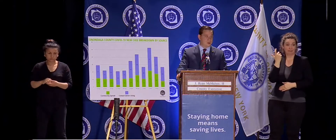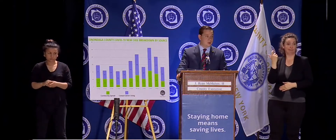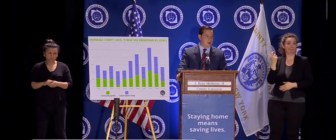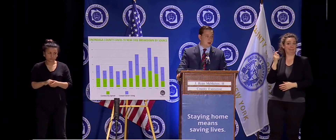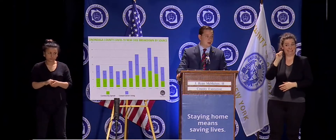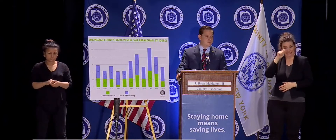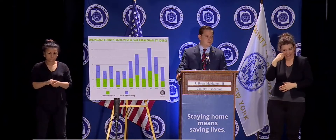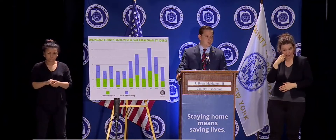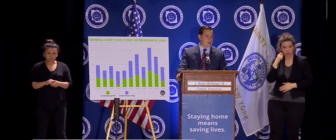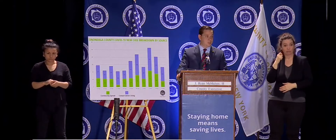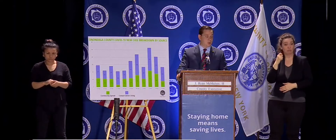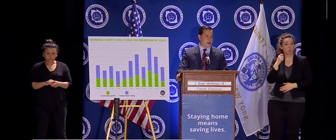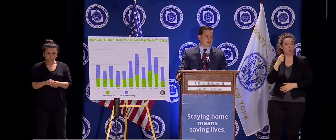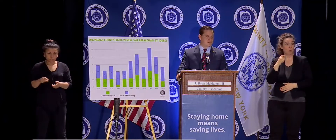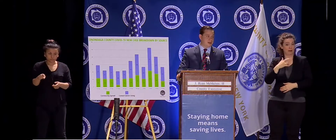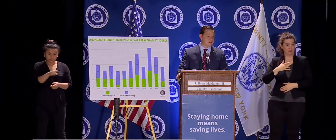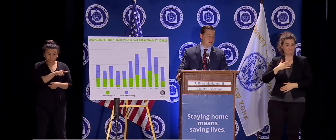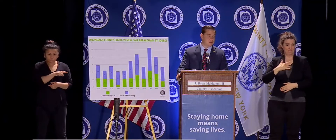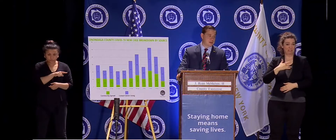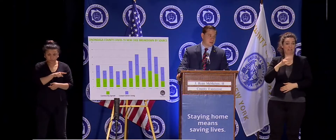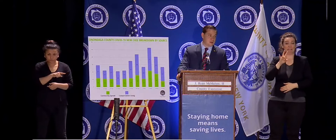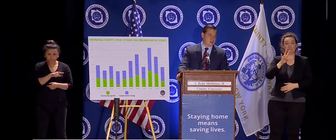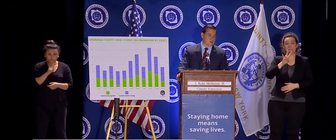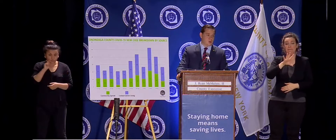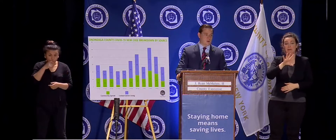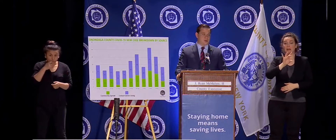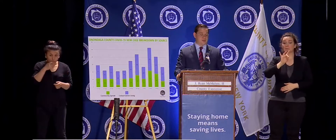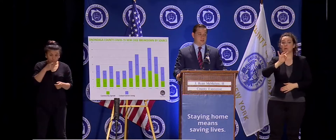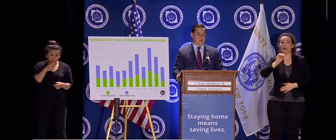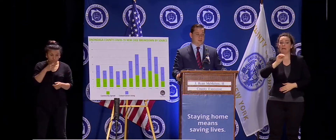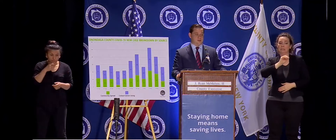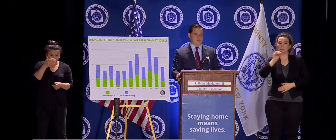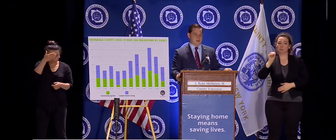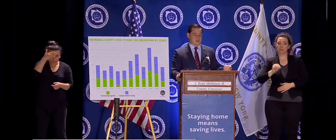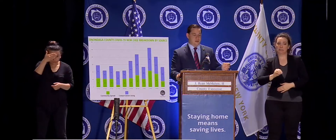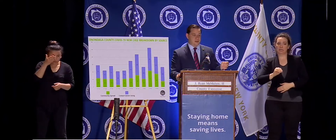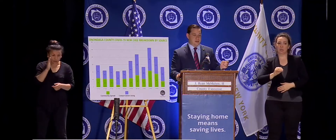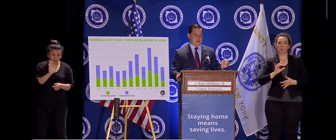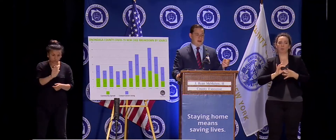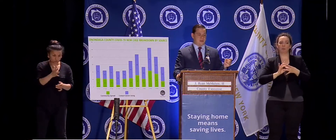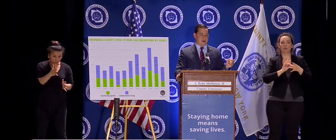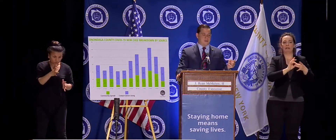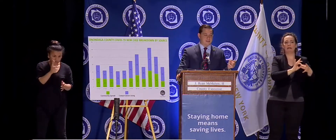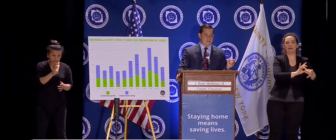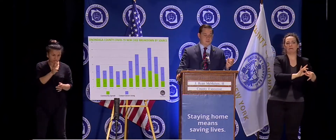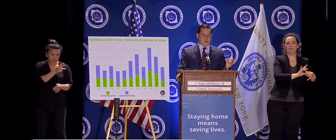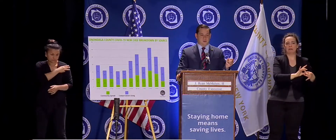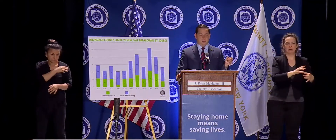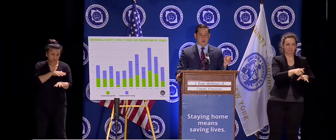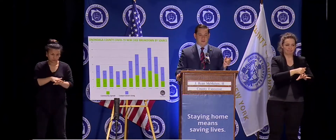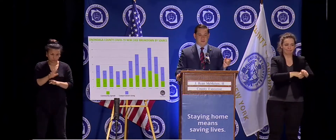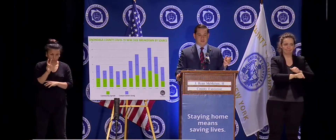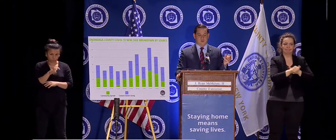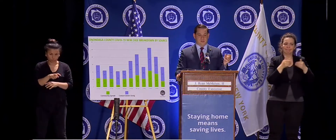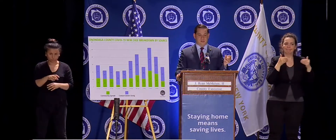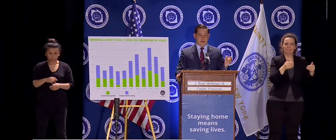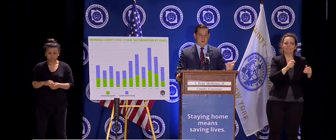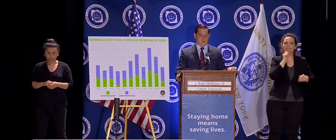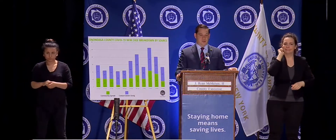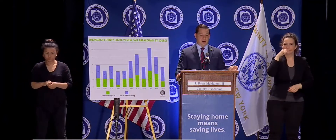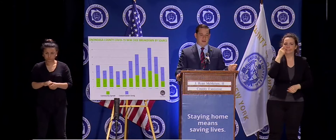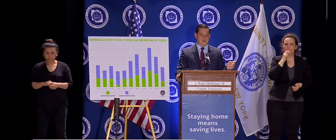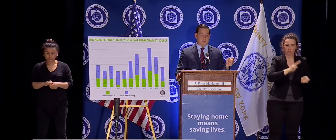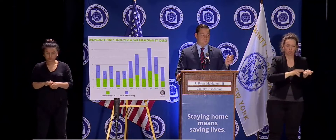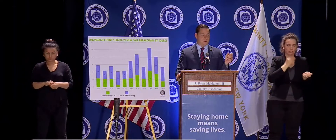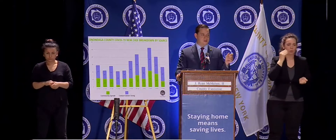were related to proactive tests. So what you're seeing is, and again, I'm anticipating with proactive tests, we'll see a